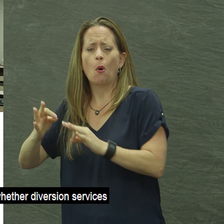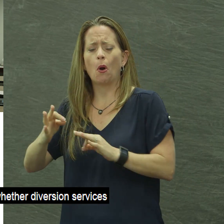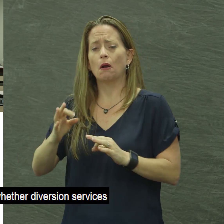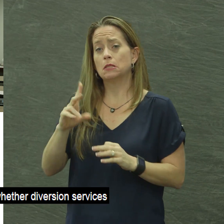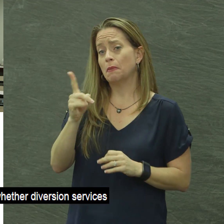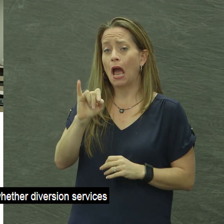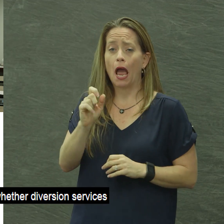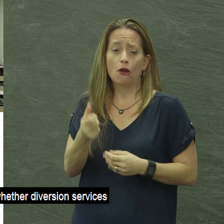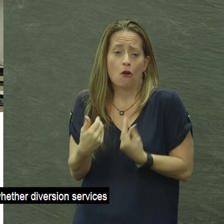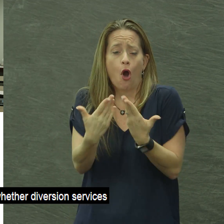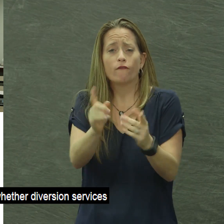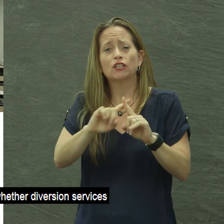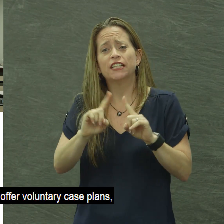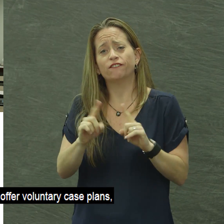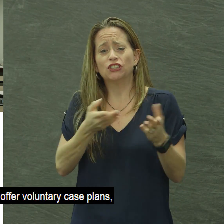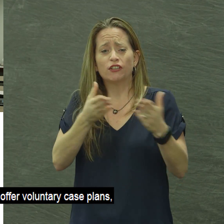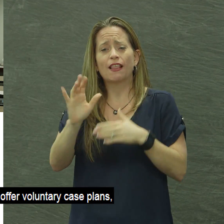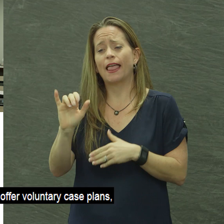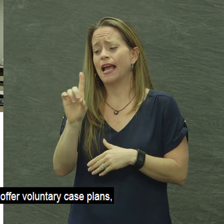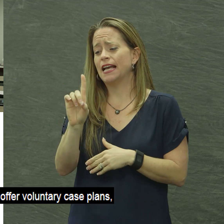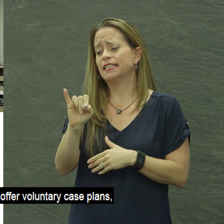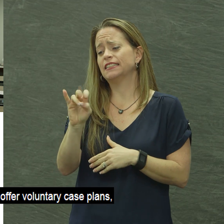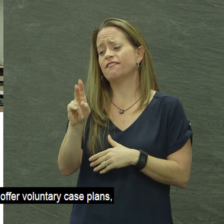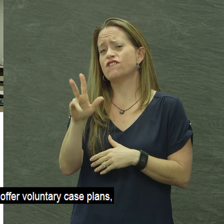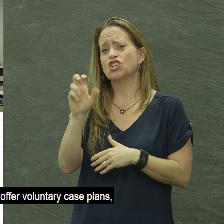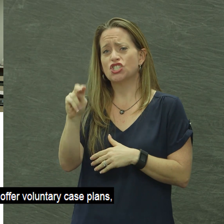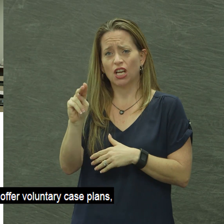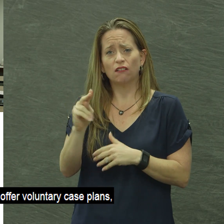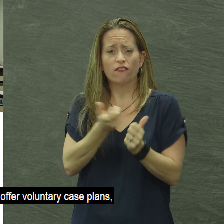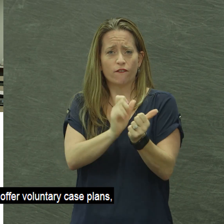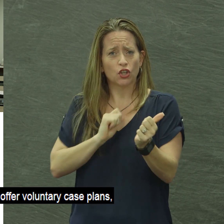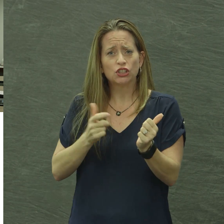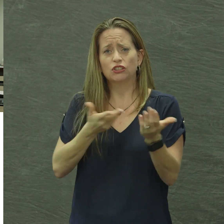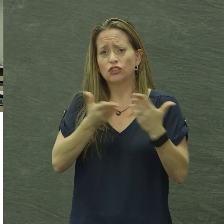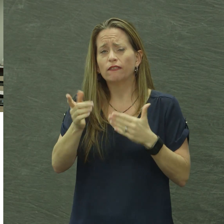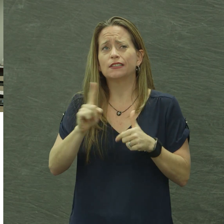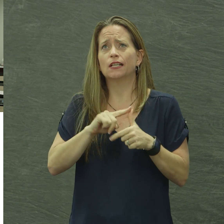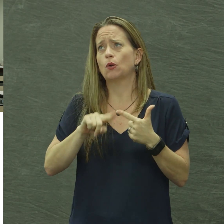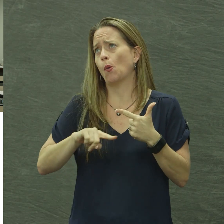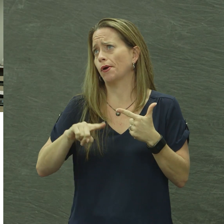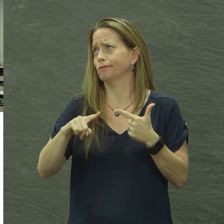whether diversion services or offer voluntary case plans,